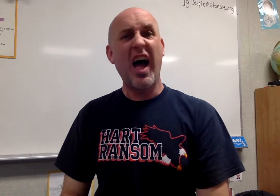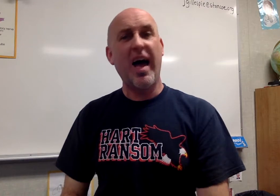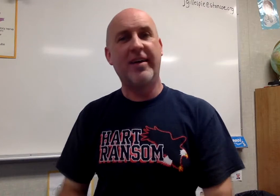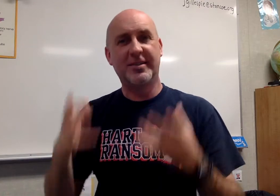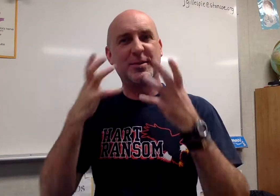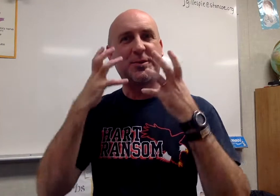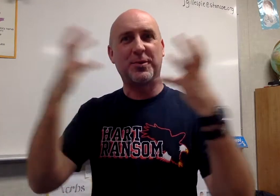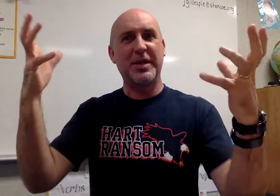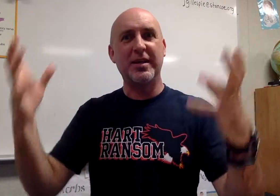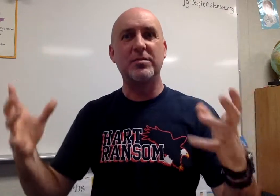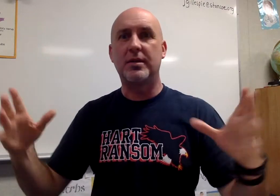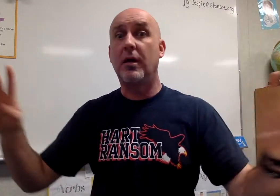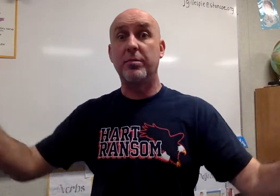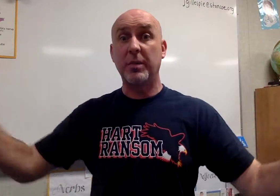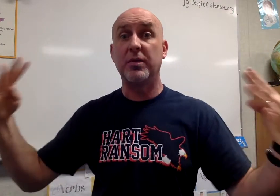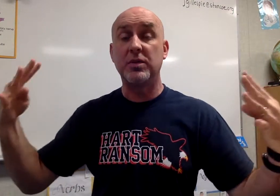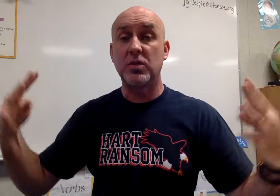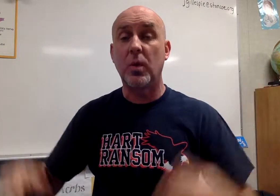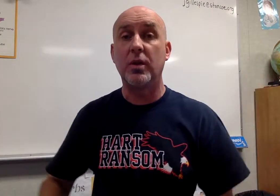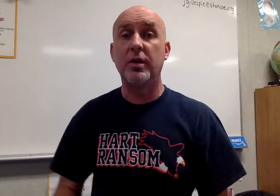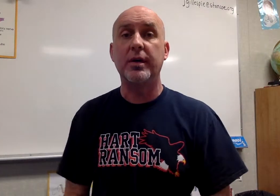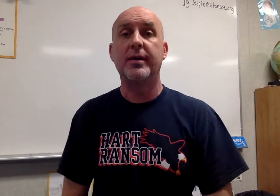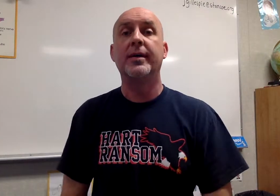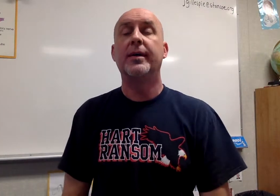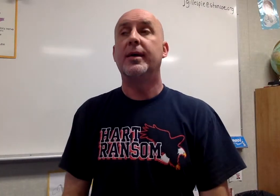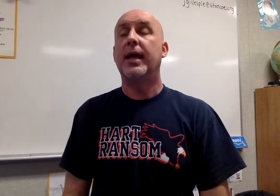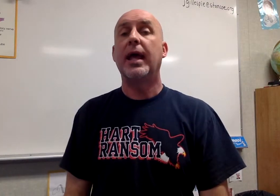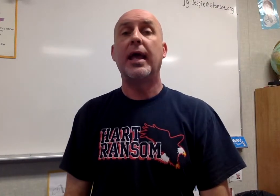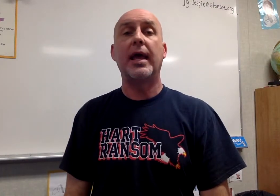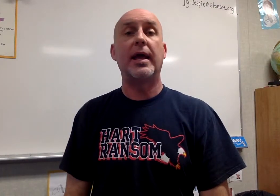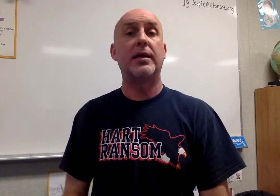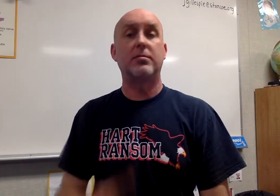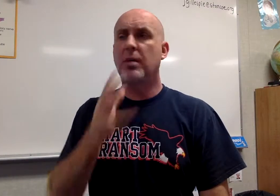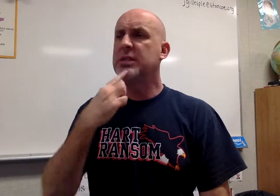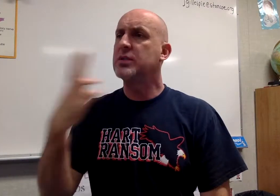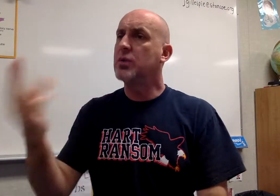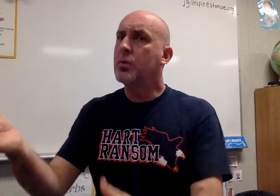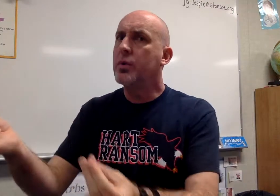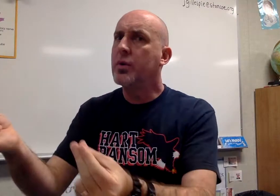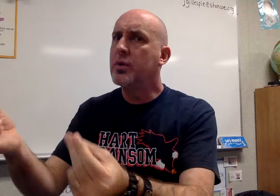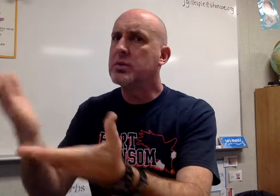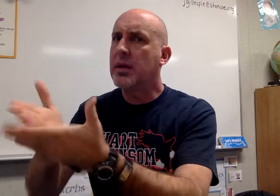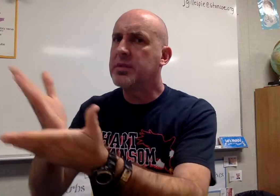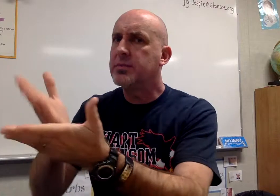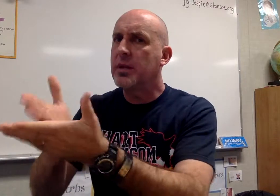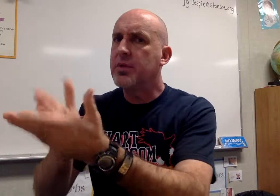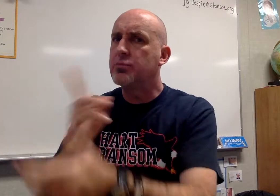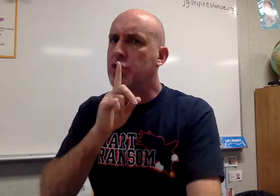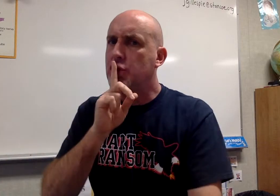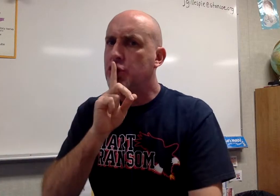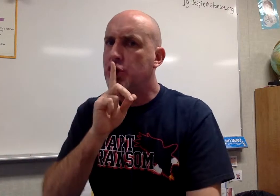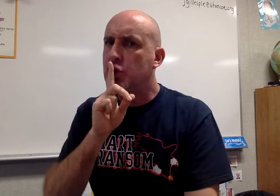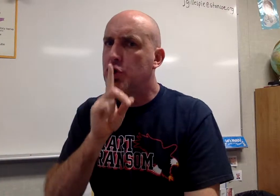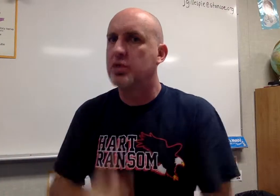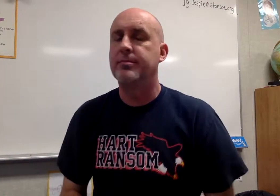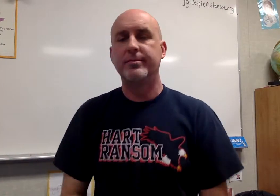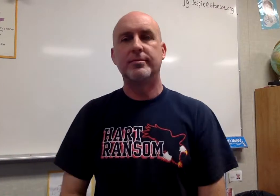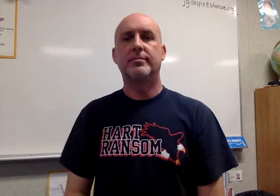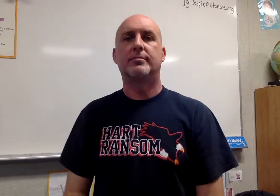ah! Screams, and all the people in the store look. And mom says, no, stop. Shh.